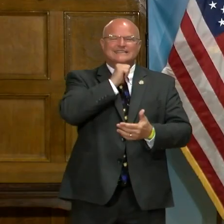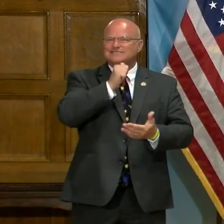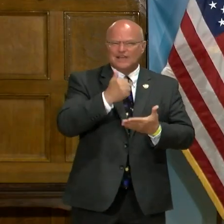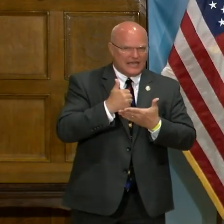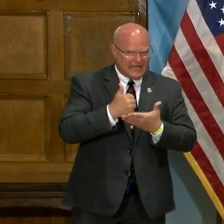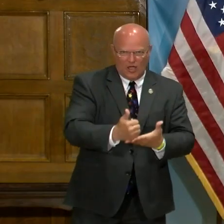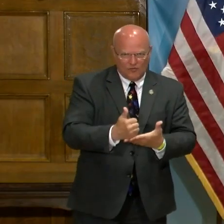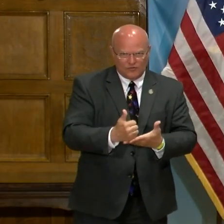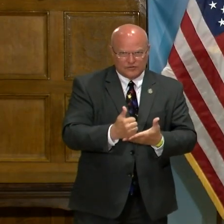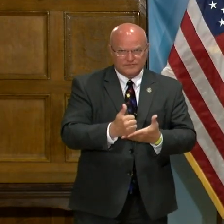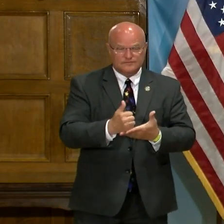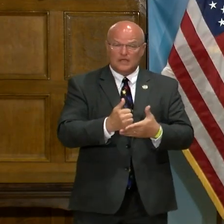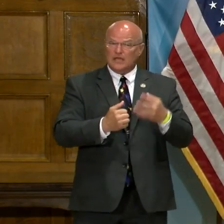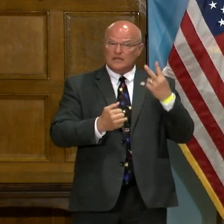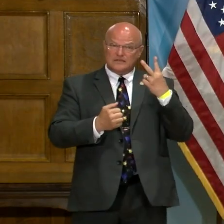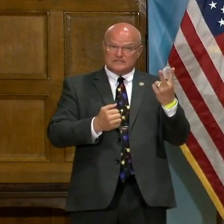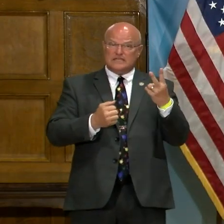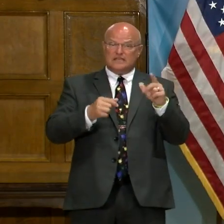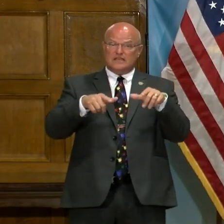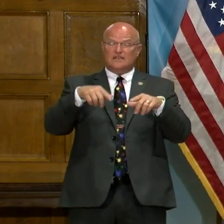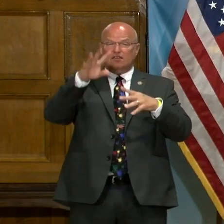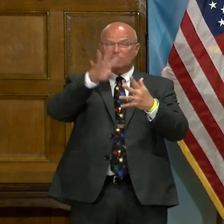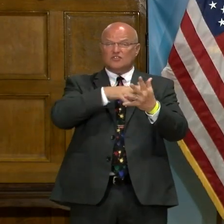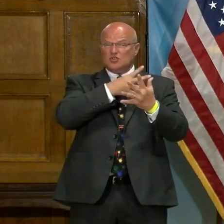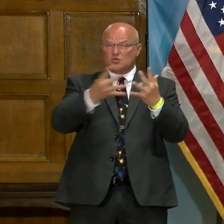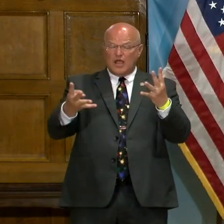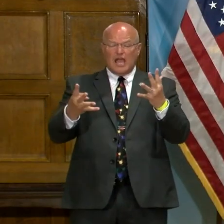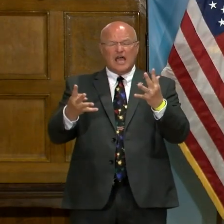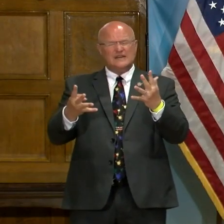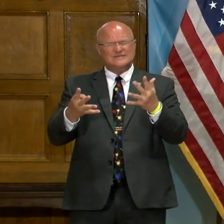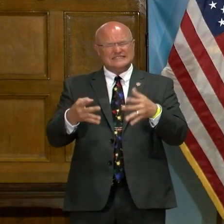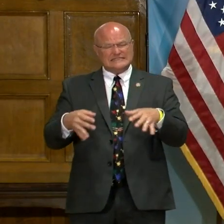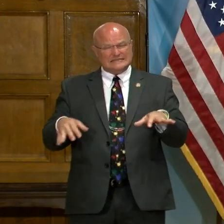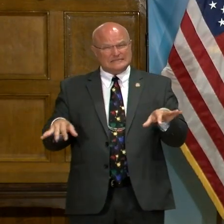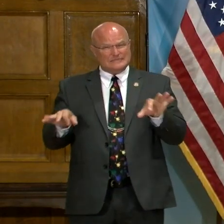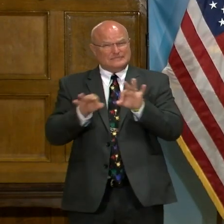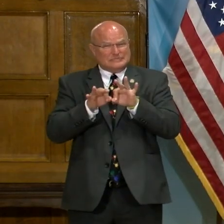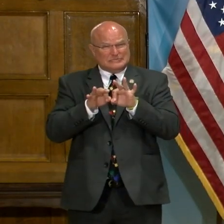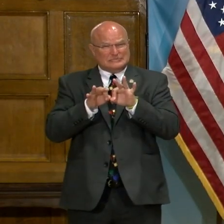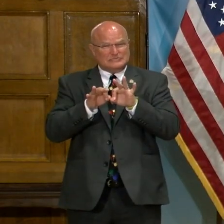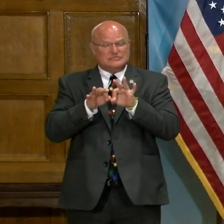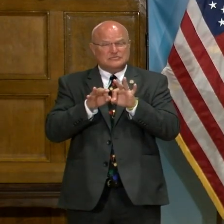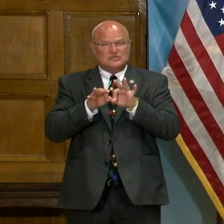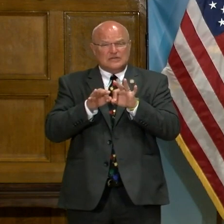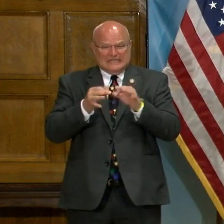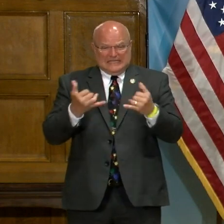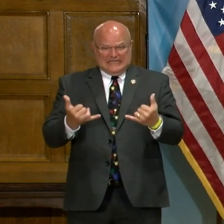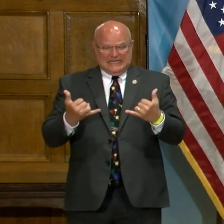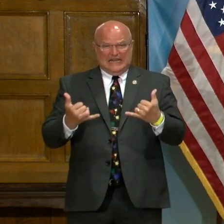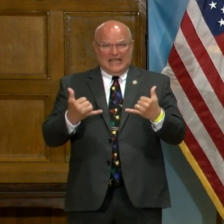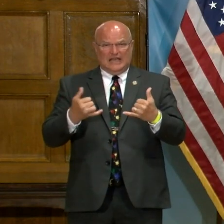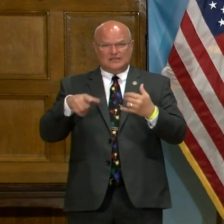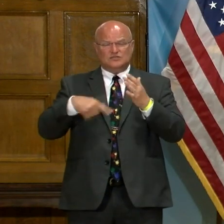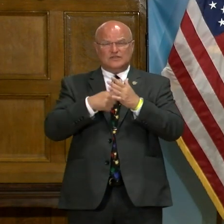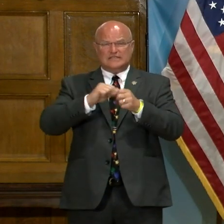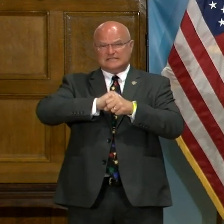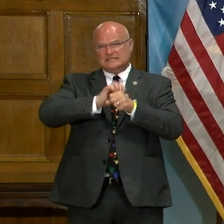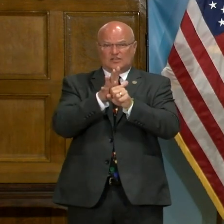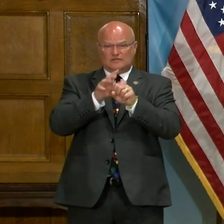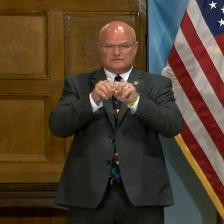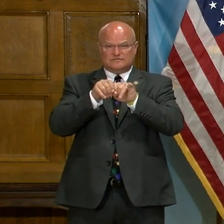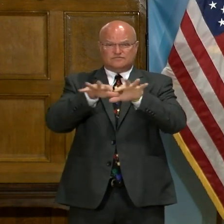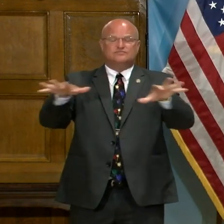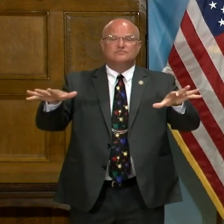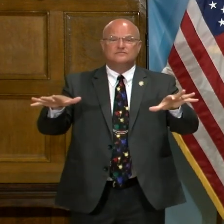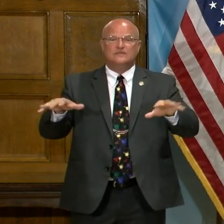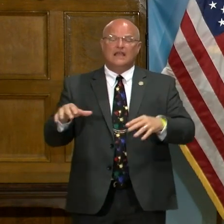helpful. And as you can see from these graphs, we're really at a critical point in our journey during this pandemic. And the